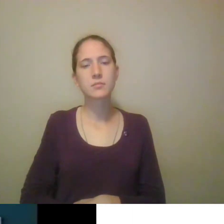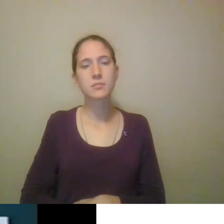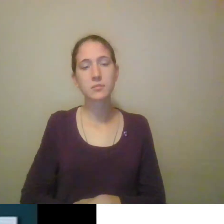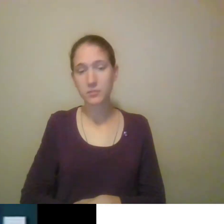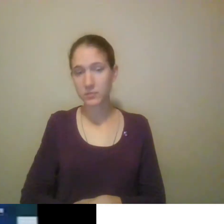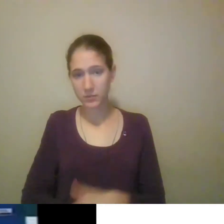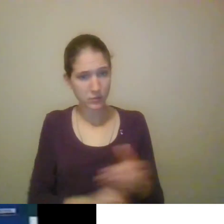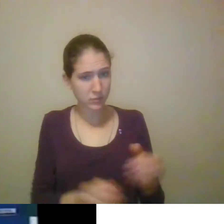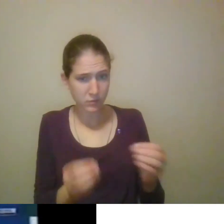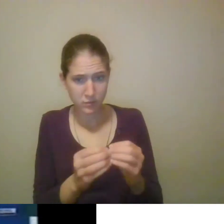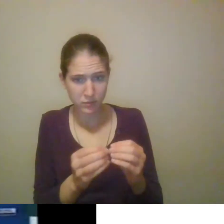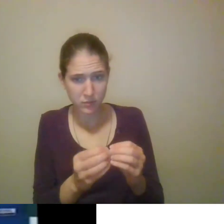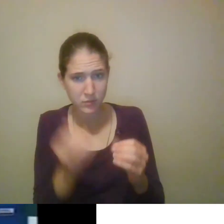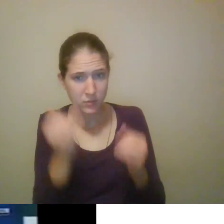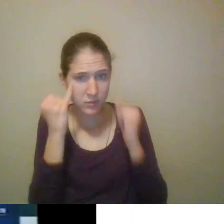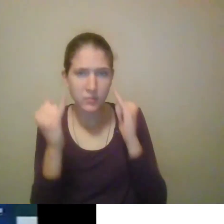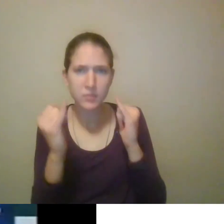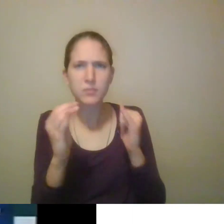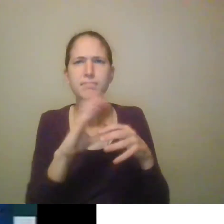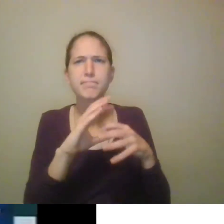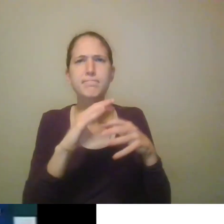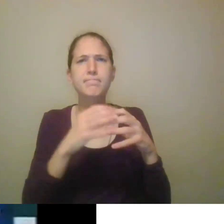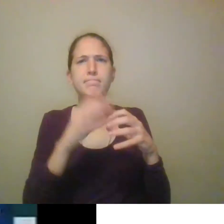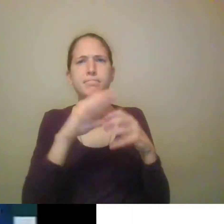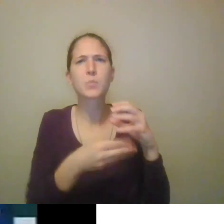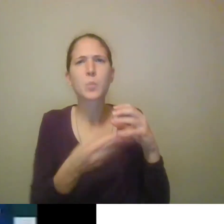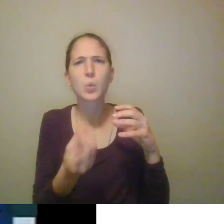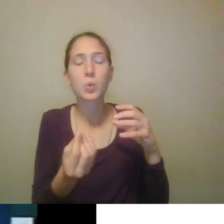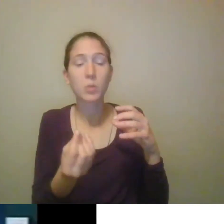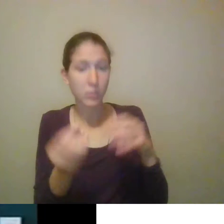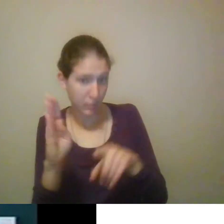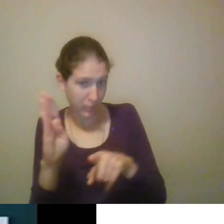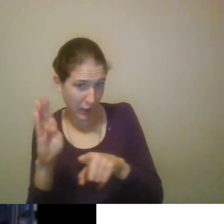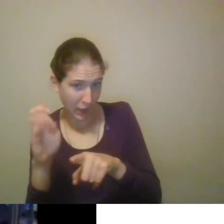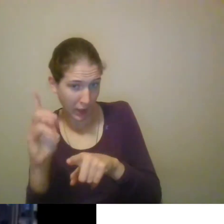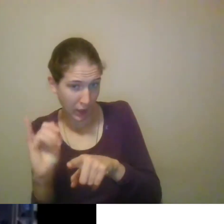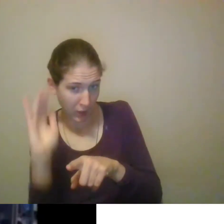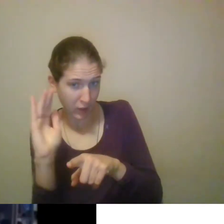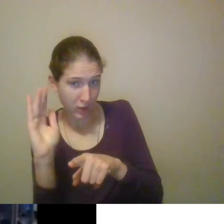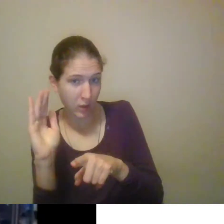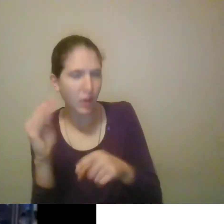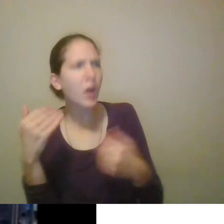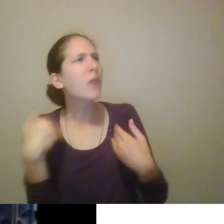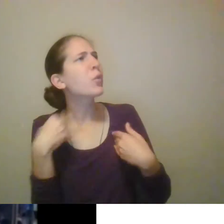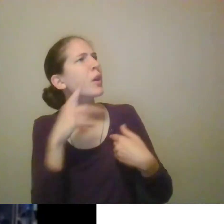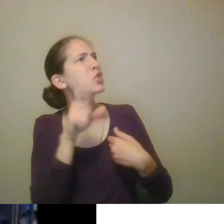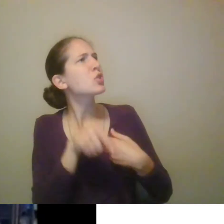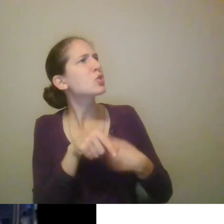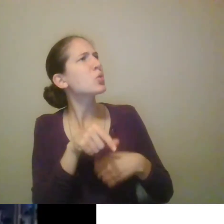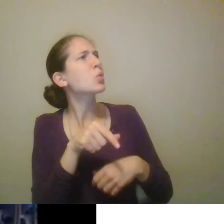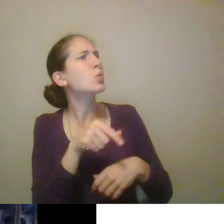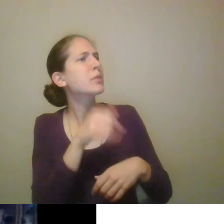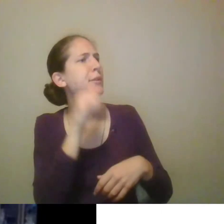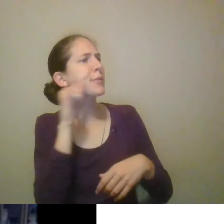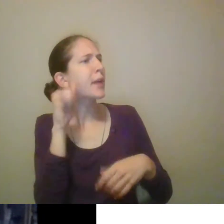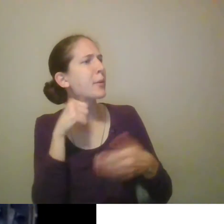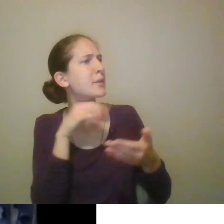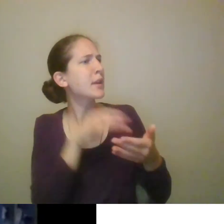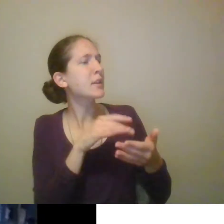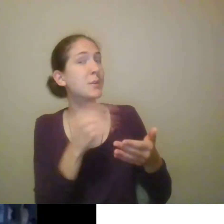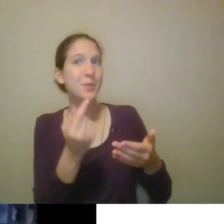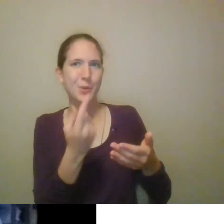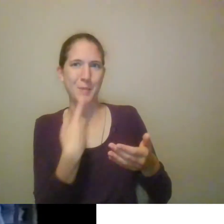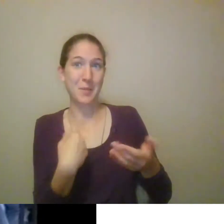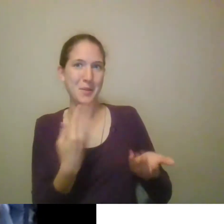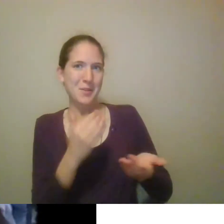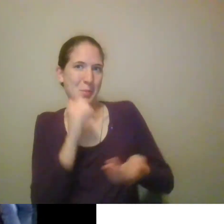Other things. Becky. Yeah, I have a question. Doesn't it? I was studying last night. Yes. Someone told me that we might